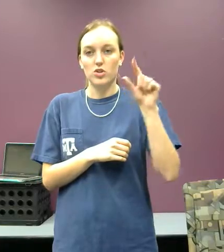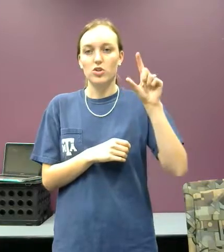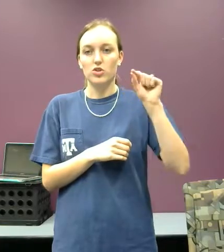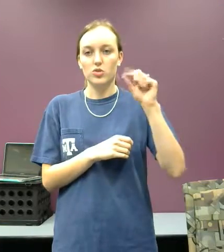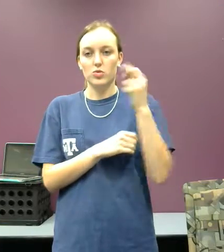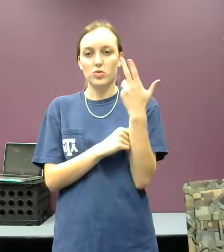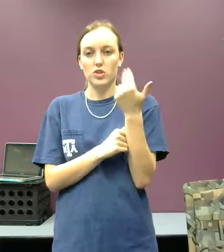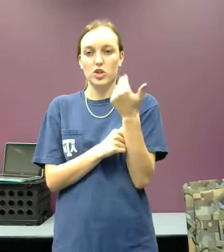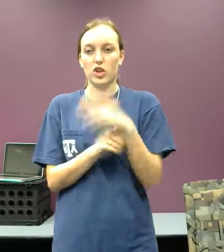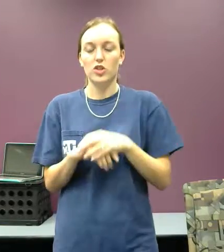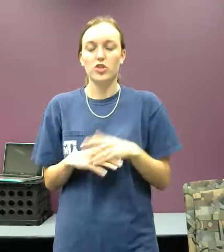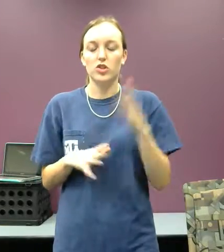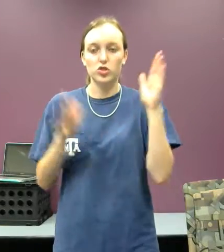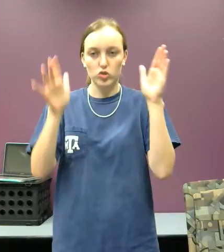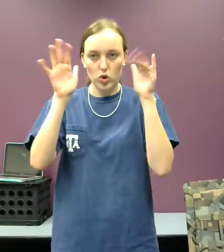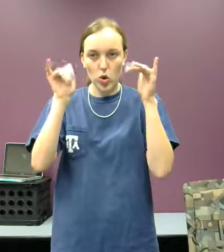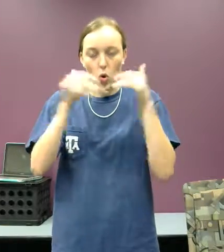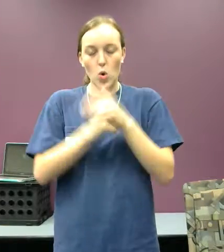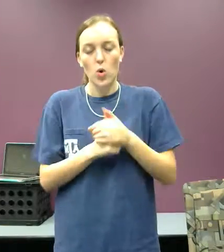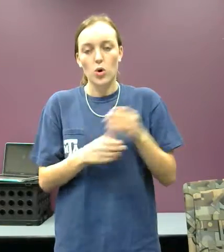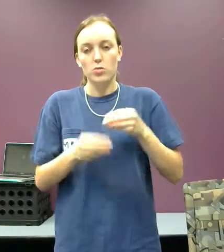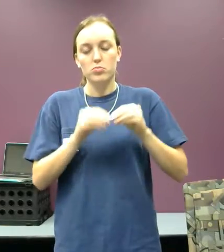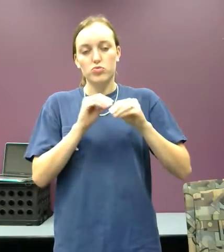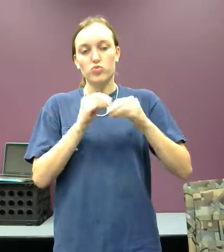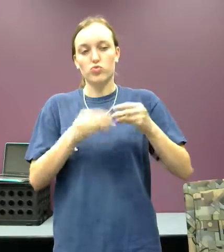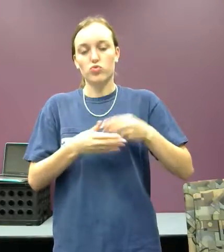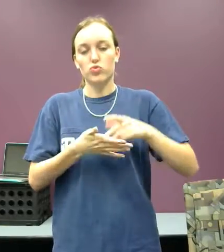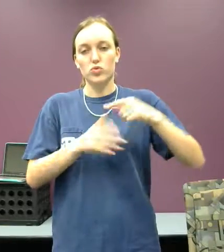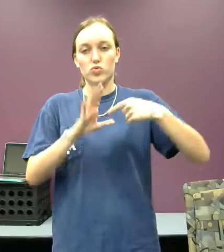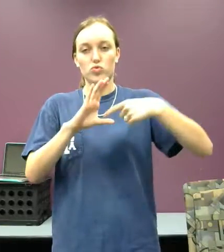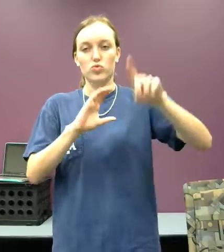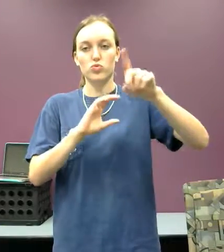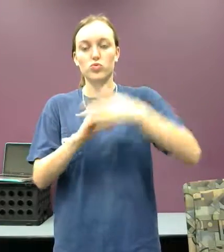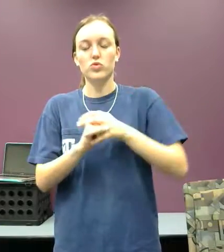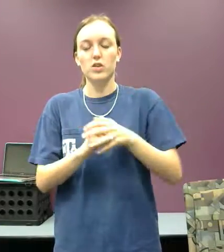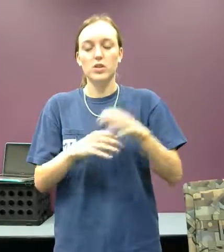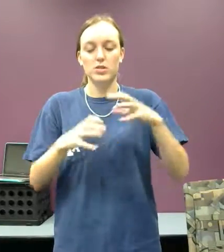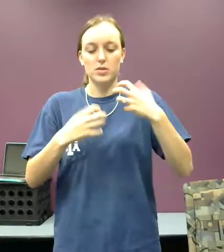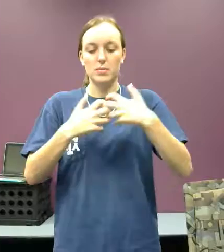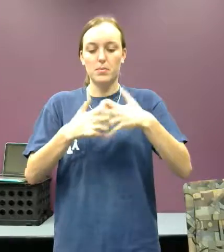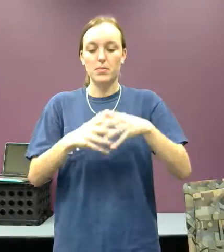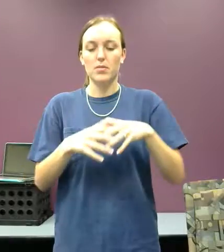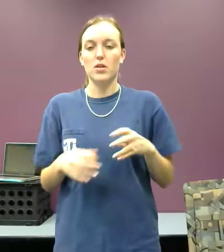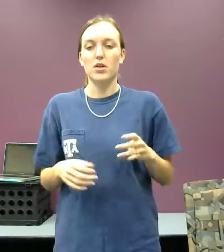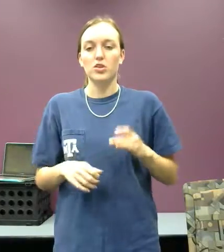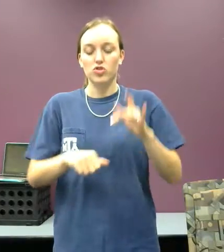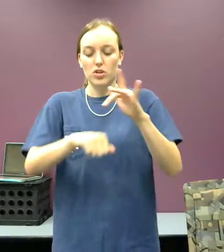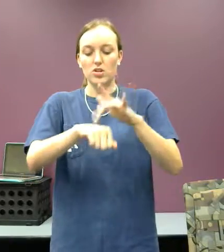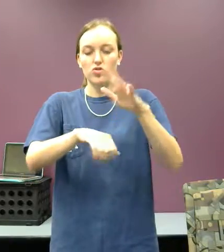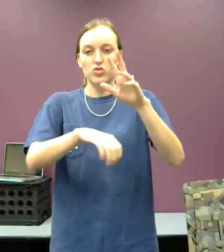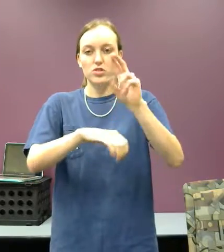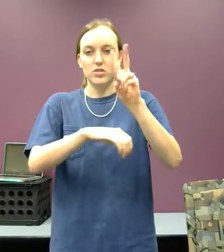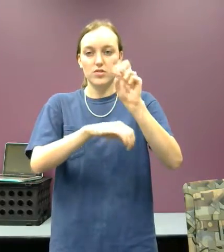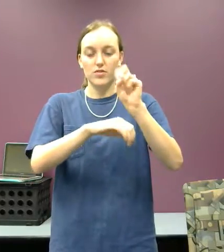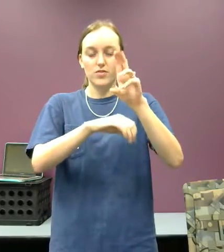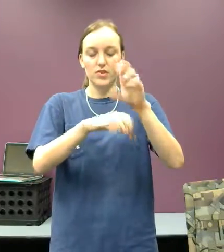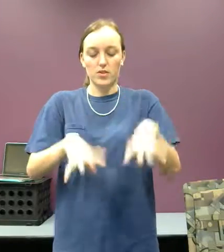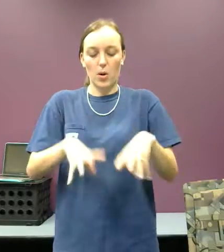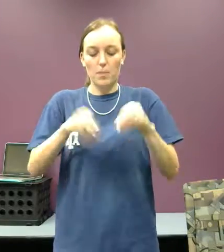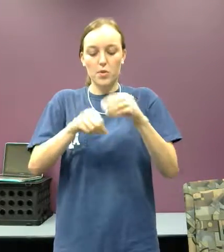analyze rock samples taken from the surface itself, and may provide answers to key questions about how the solar system was formed. Eventually, our